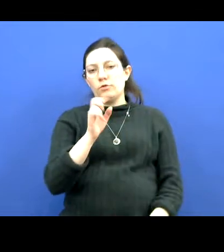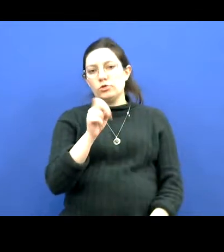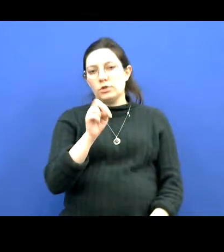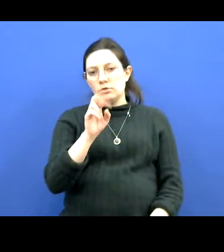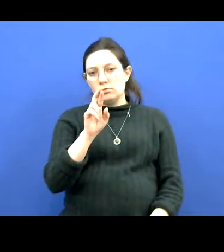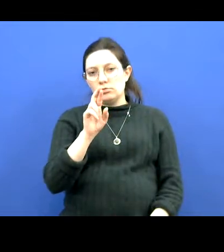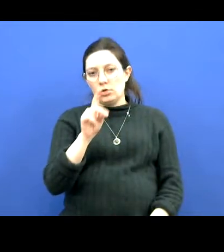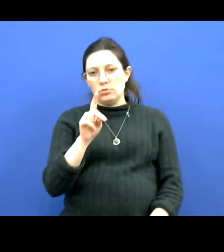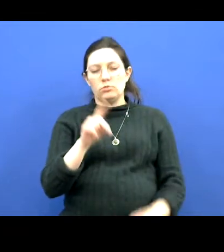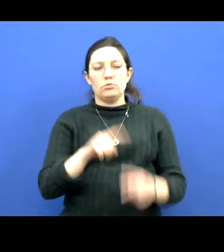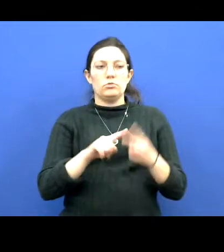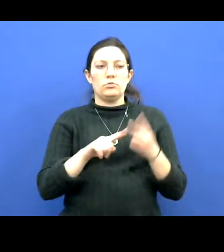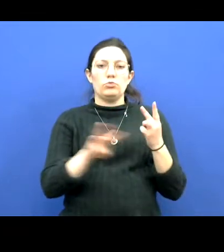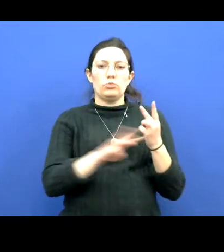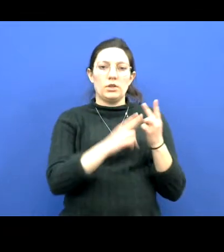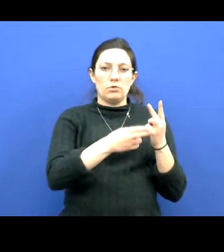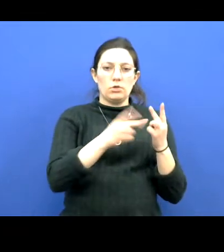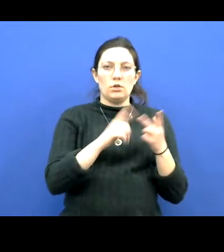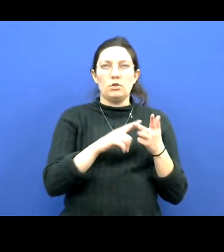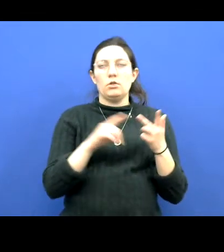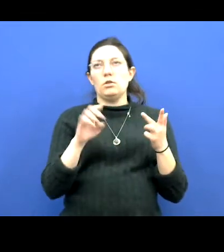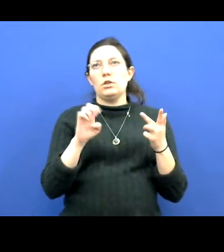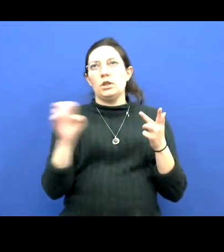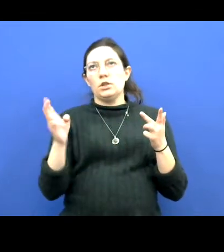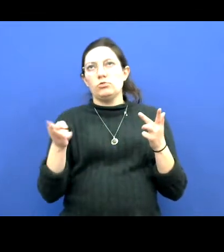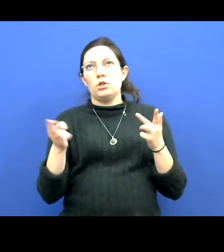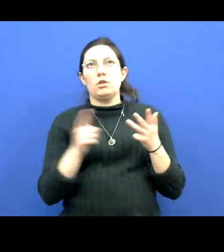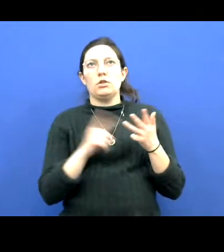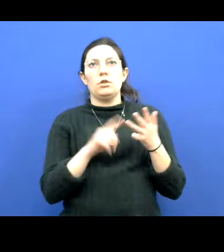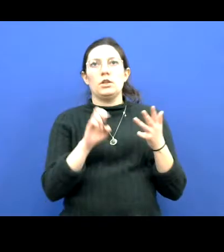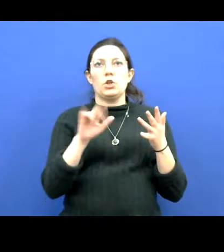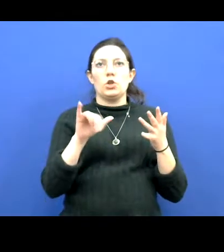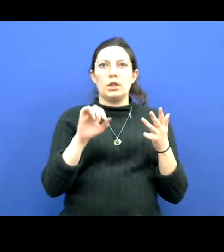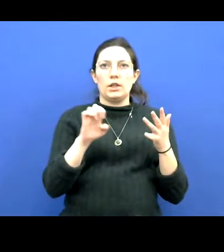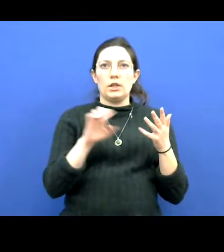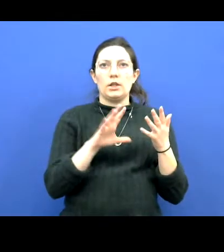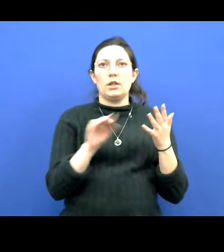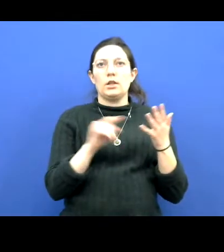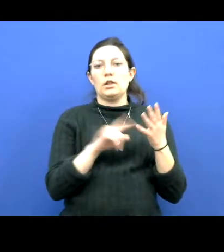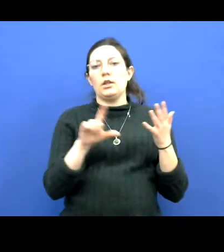East Henrietta, Erie, and Lehigh Station. So